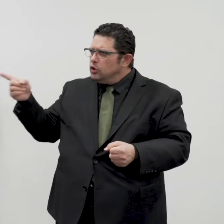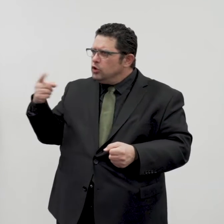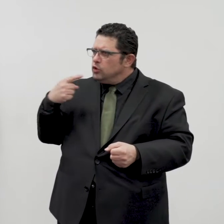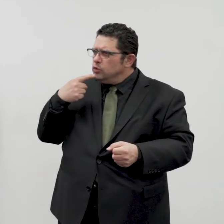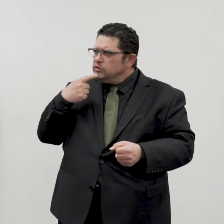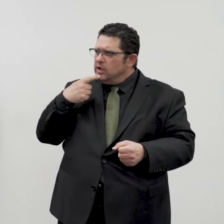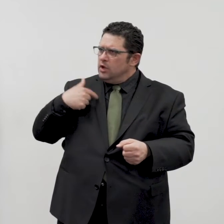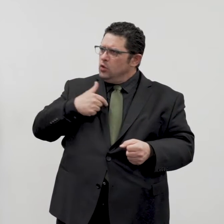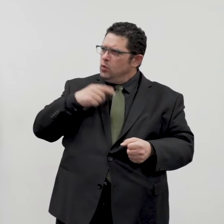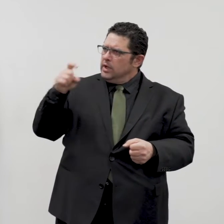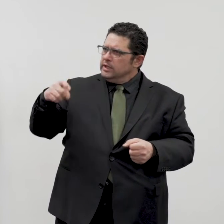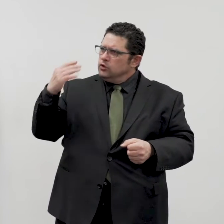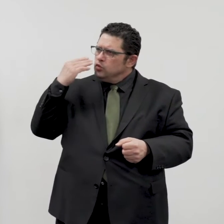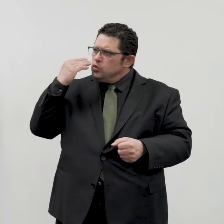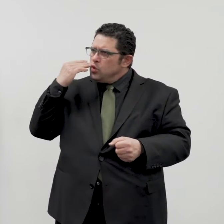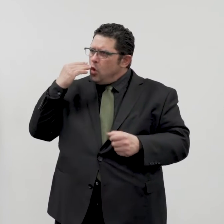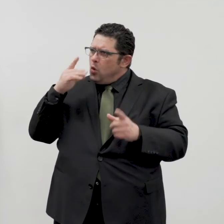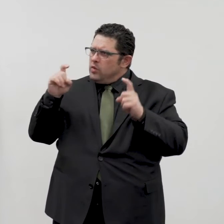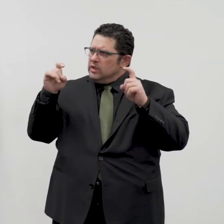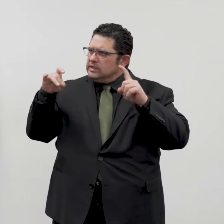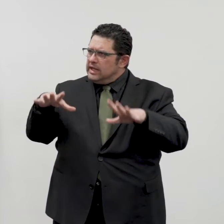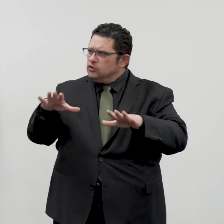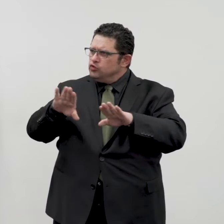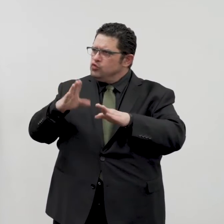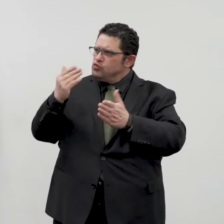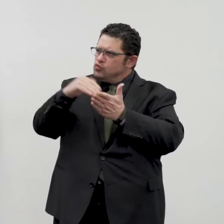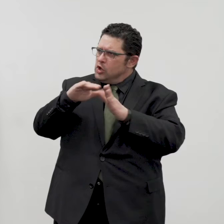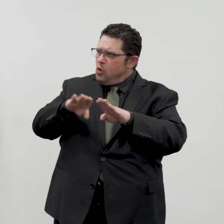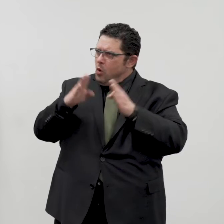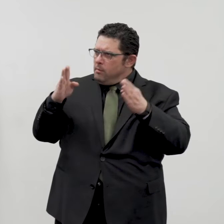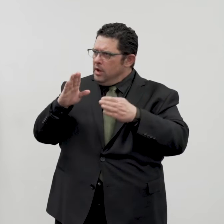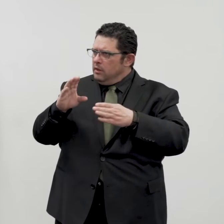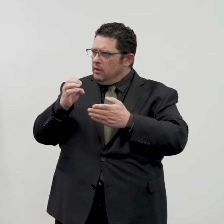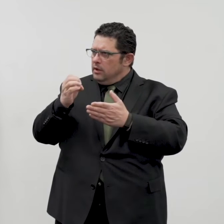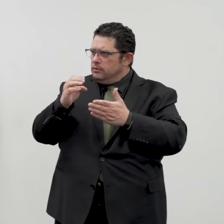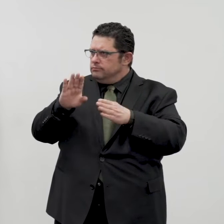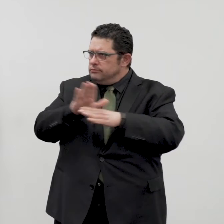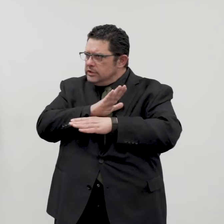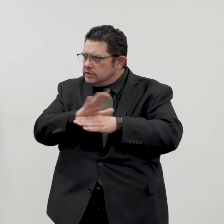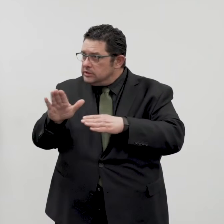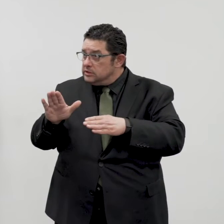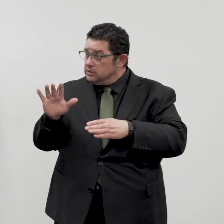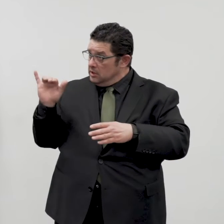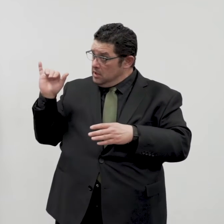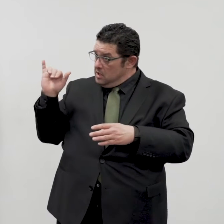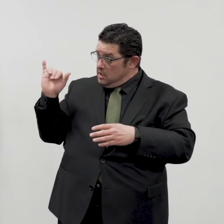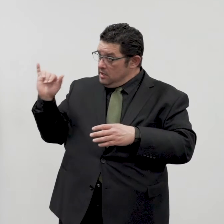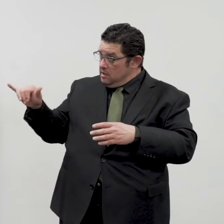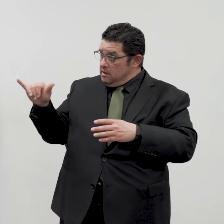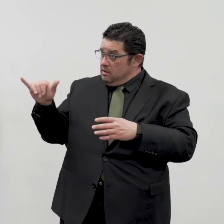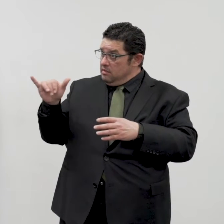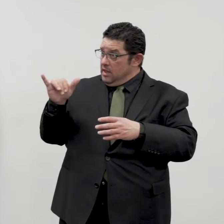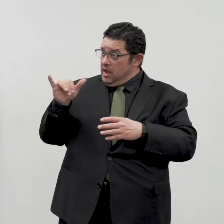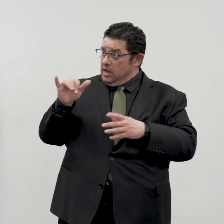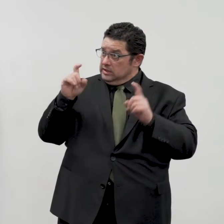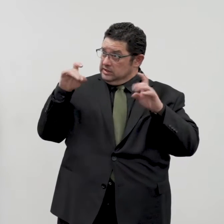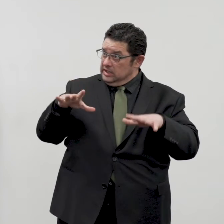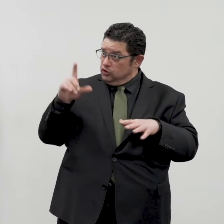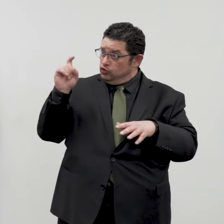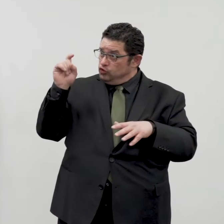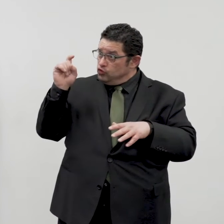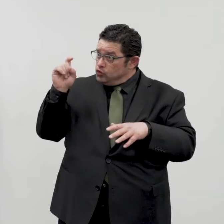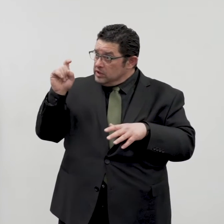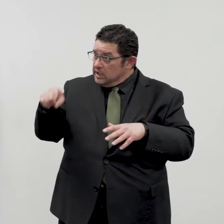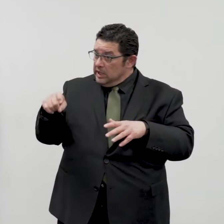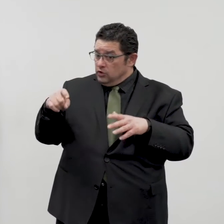all these tests to reopen the economy. Are these tests that you need to get in with that money before you can move on anything